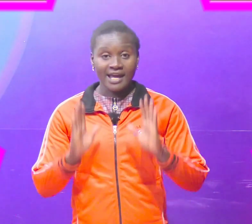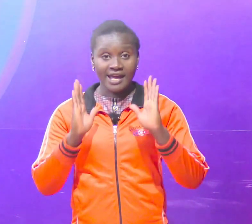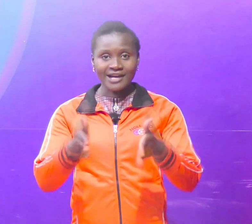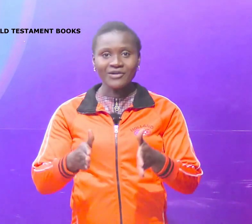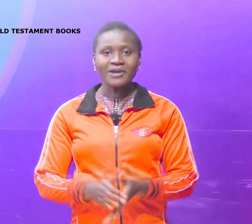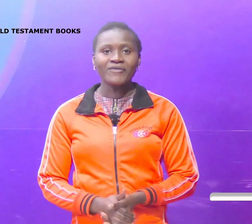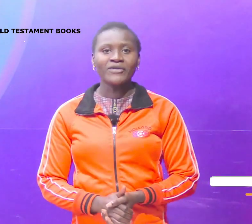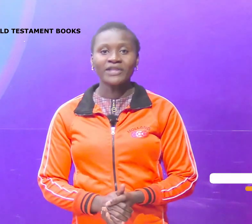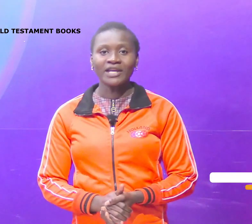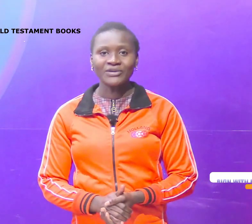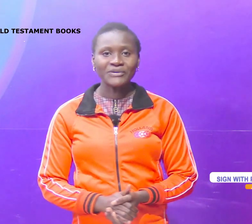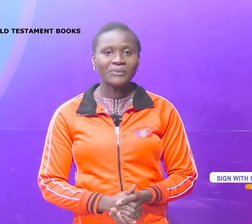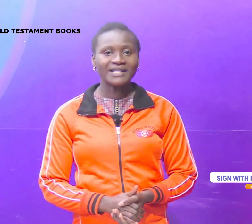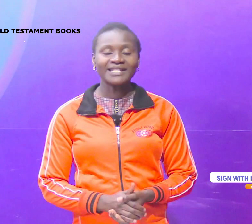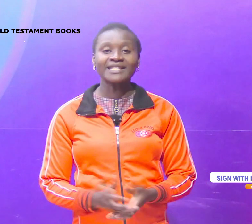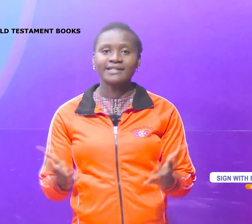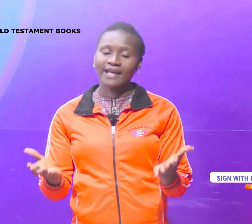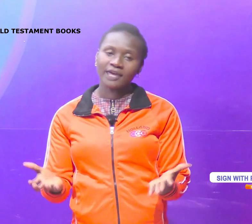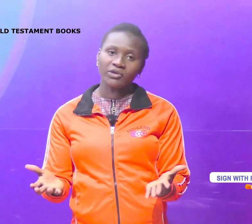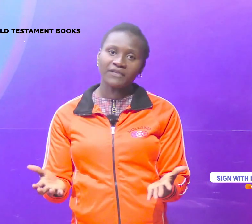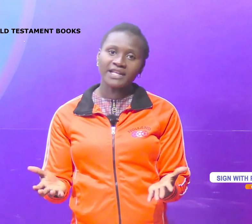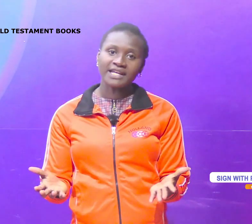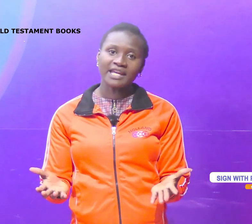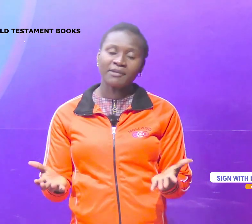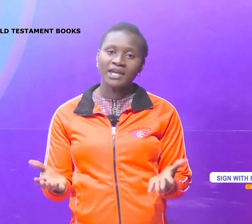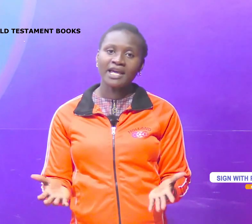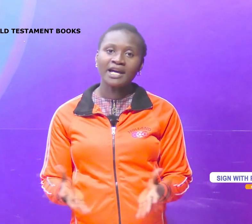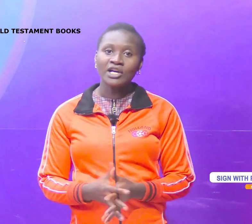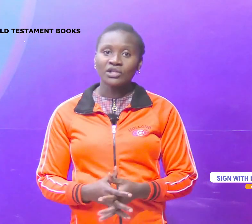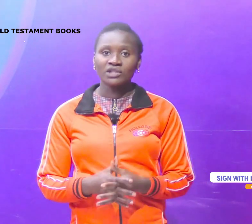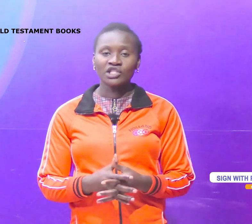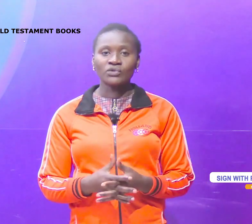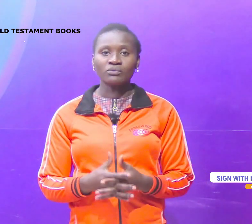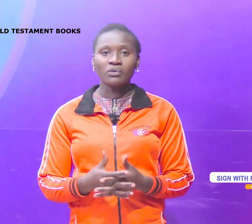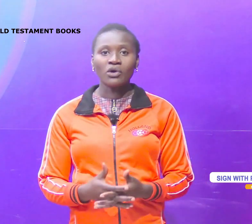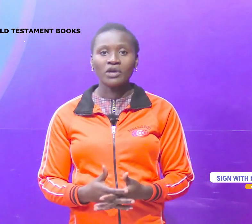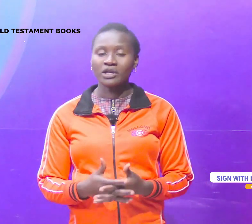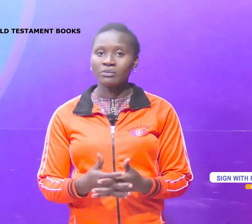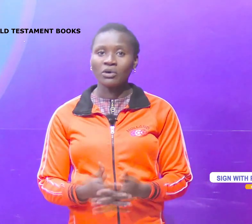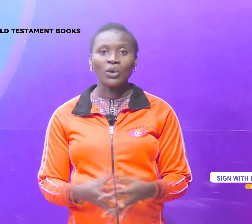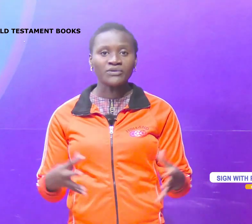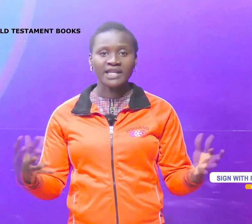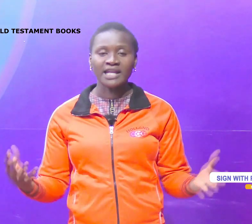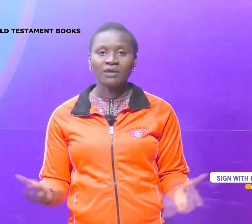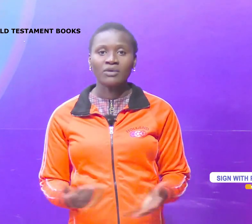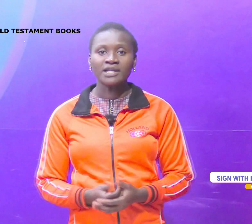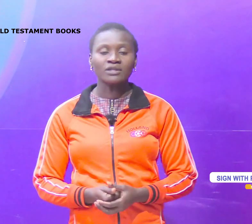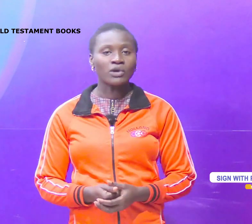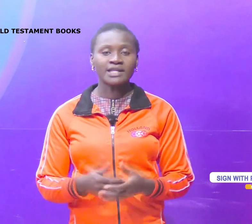Hello my viewer, thank you so much. This is Sign with Phylis again. I'm here to teach you more and more of sign language, to understand